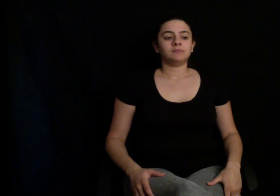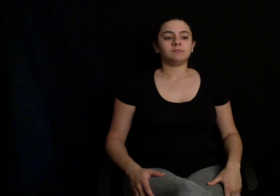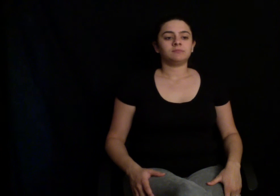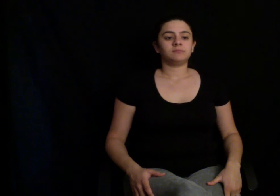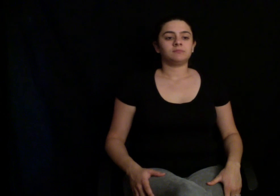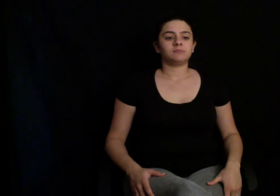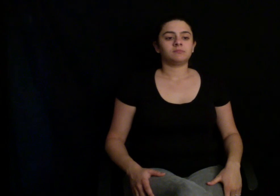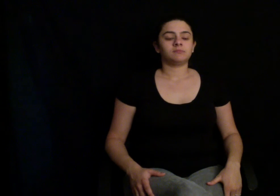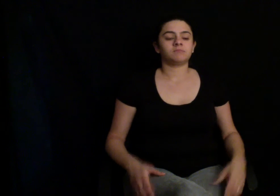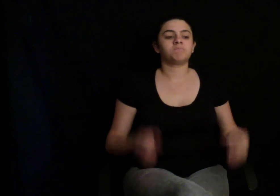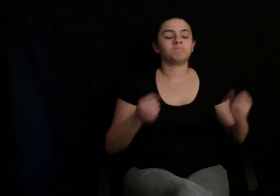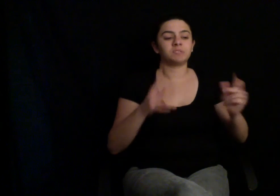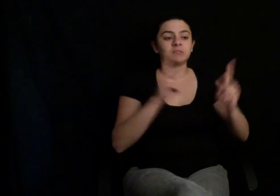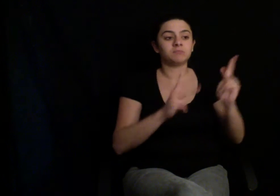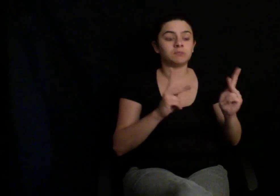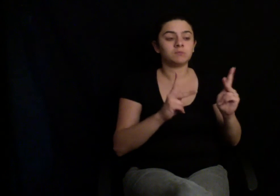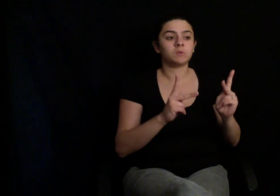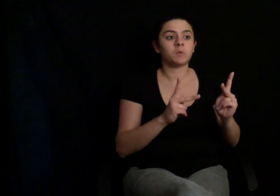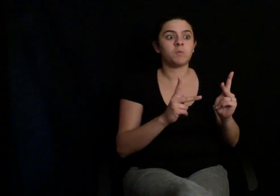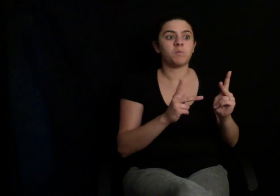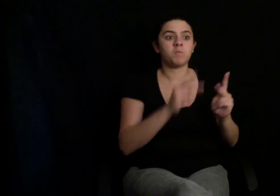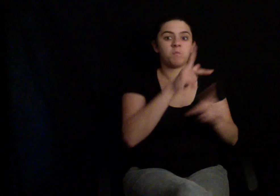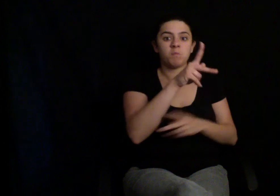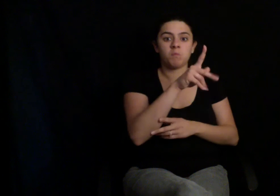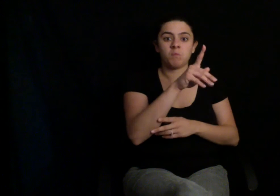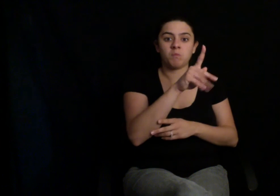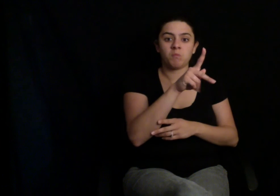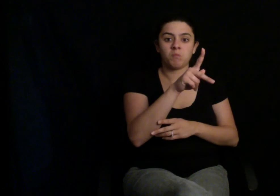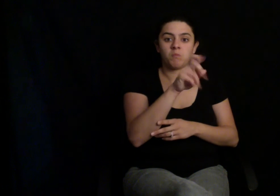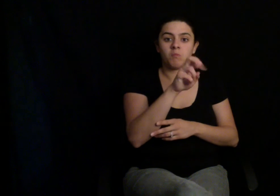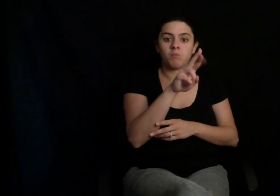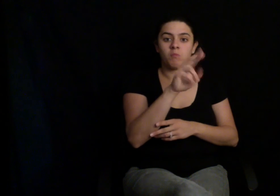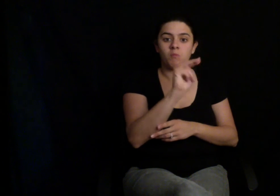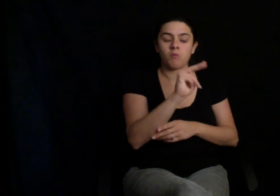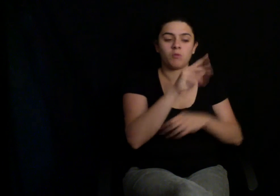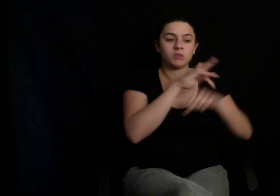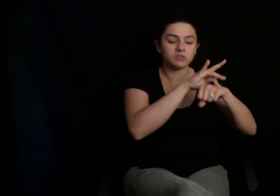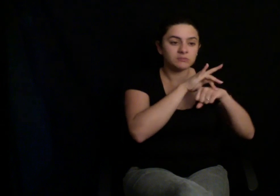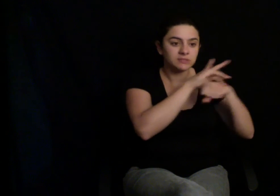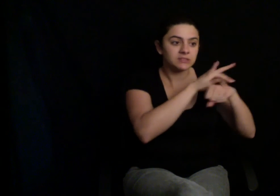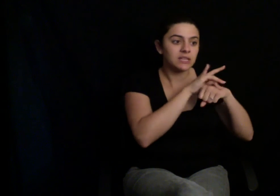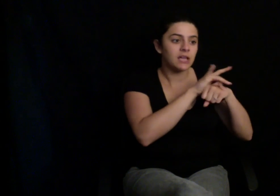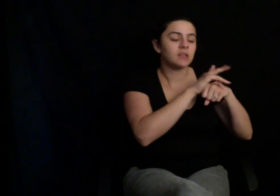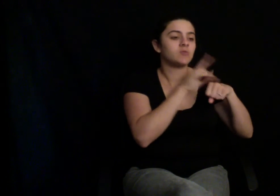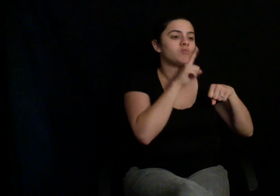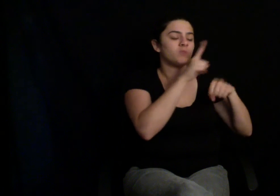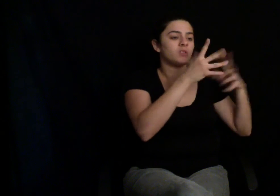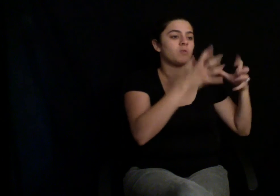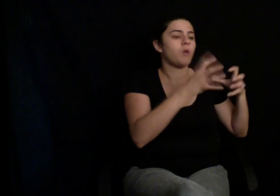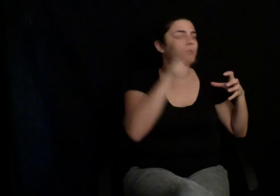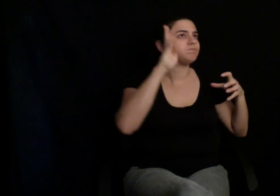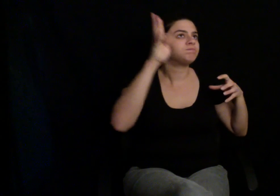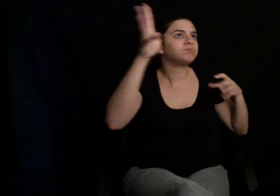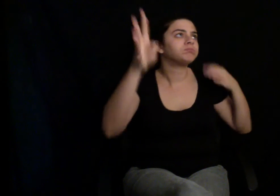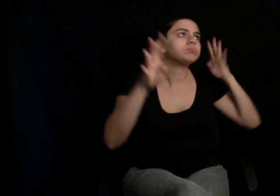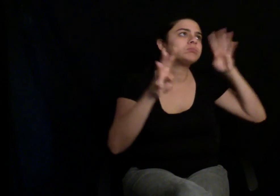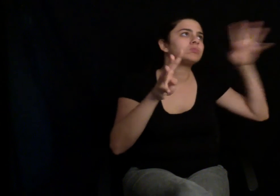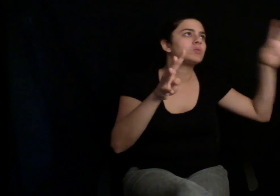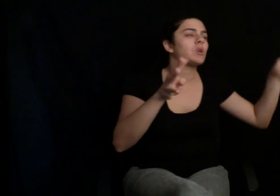ingrained in that system that they are going to go through huge justifications. They're going to jump through the highest hoops to justify